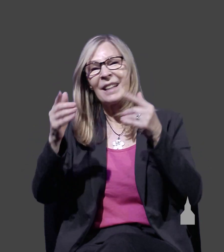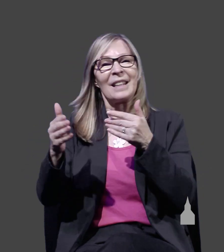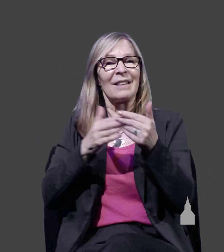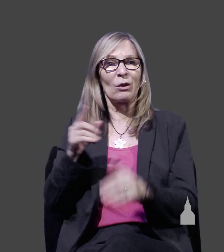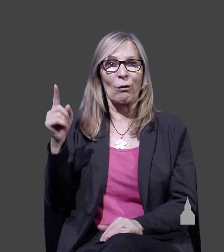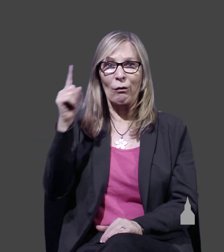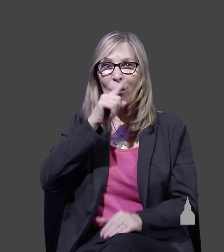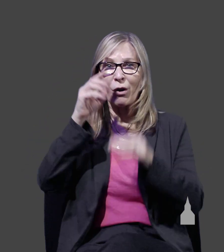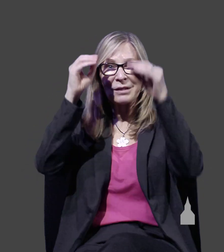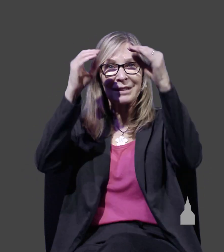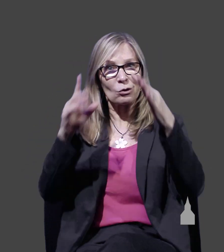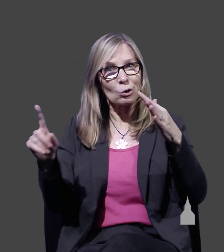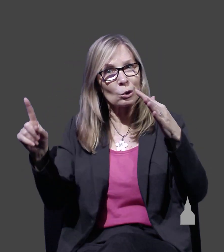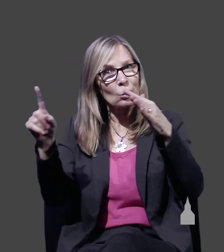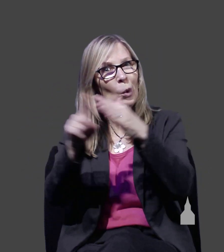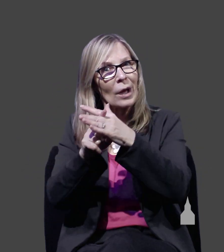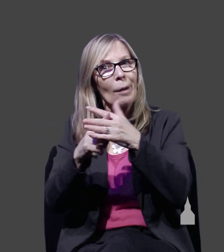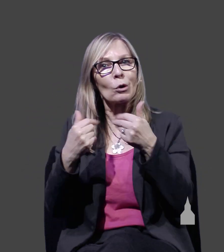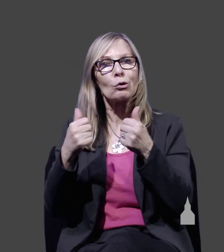who were proclaiming a different Jesus.